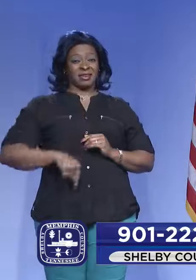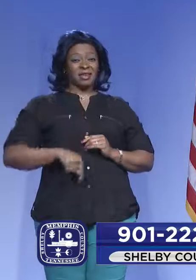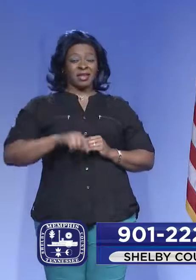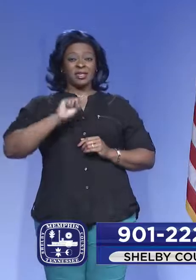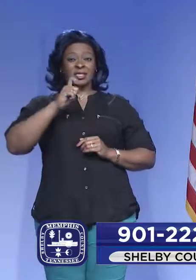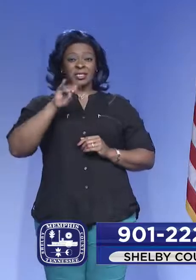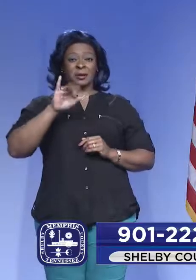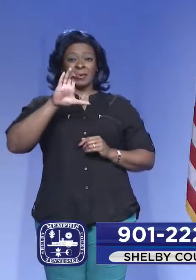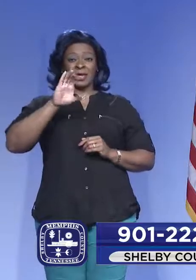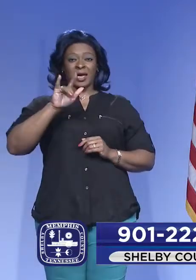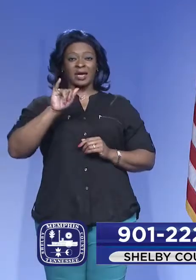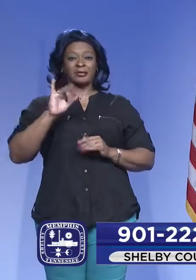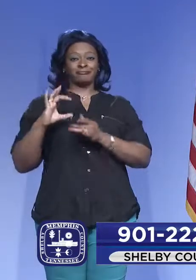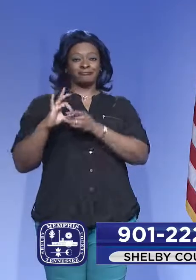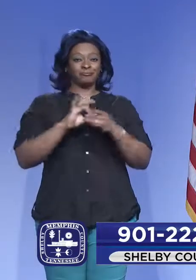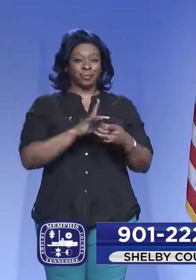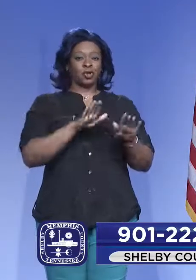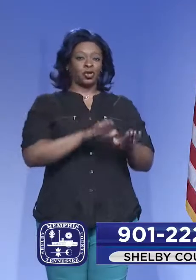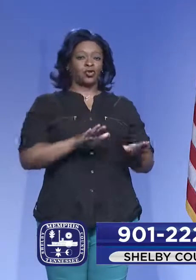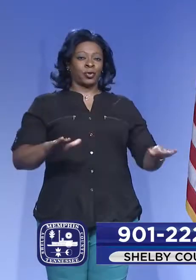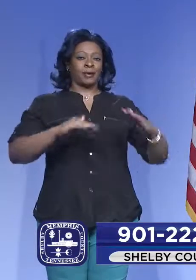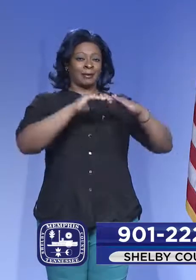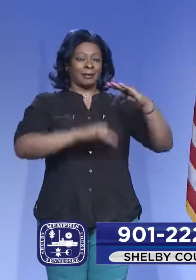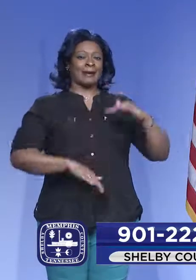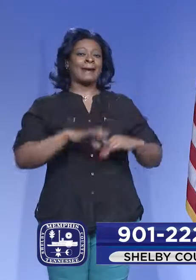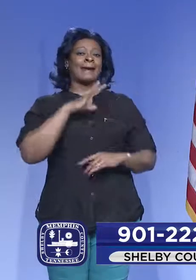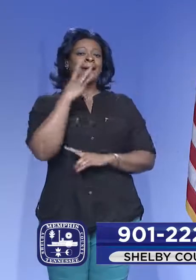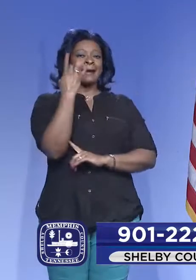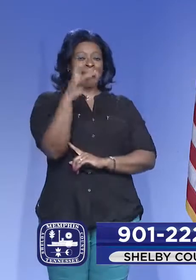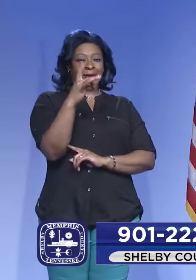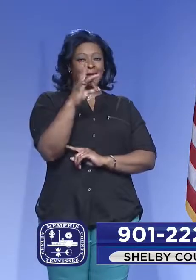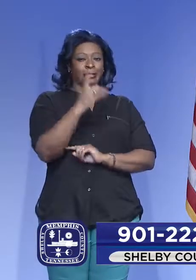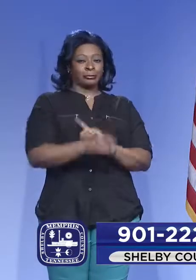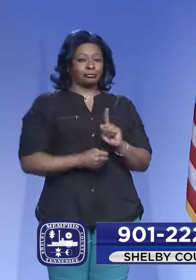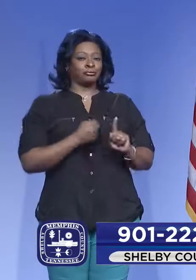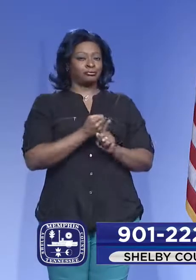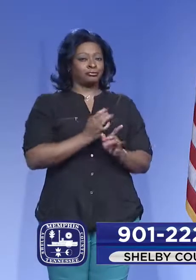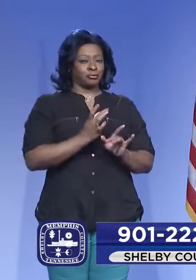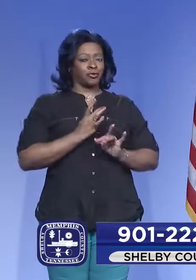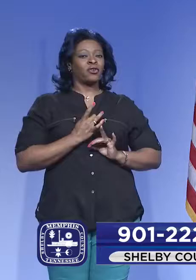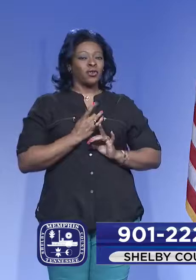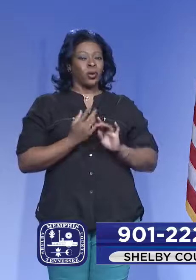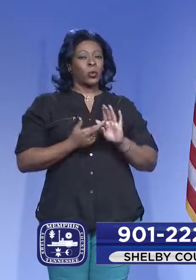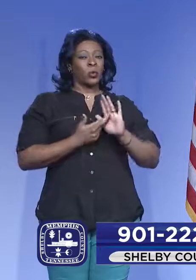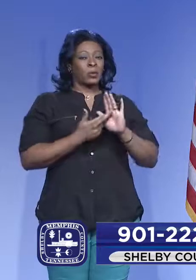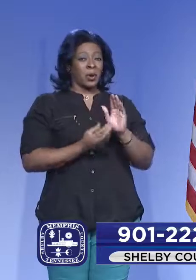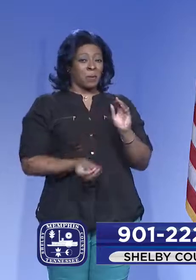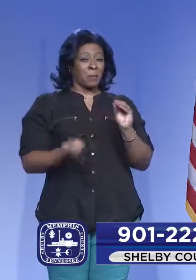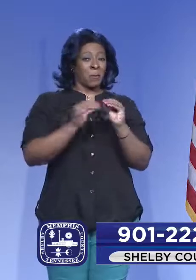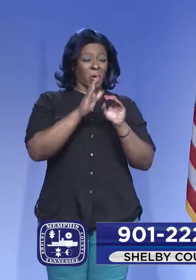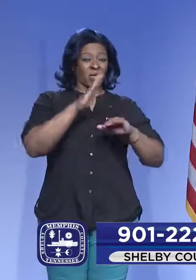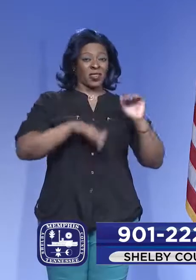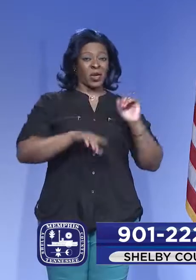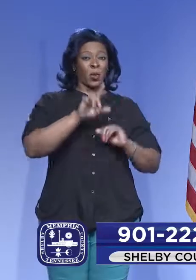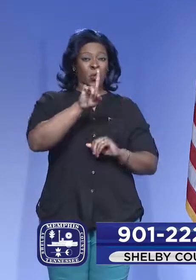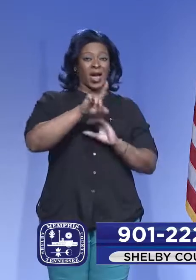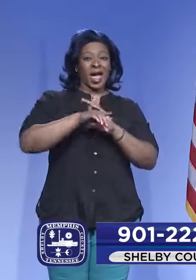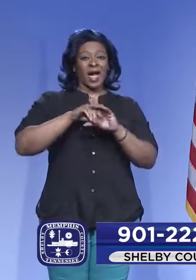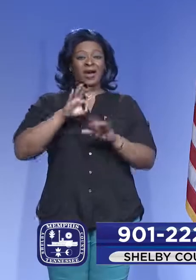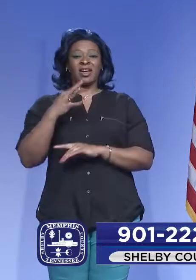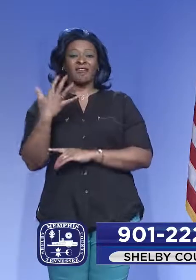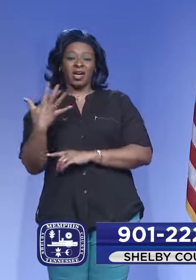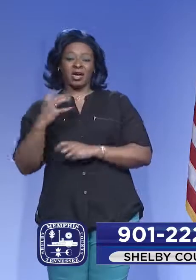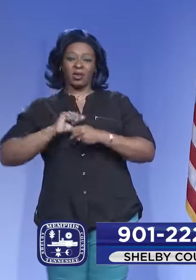have been pediatric cases. So cases in people less than 18 years of age represent more than 1 in 5